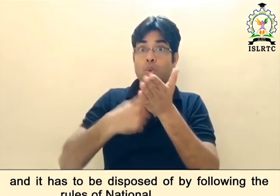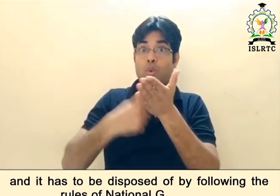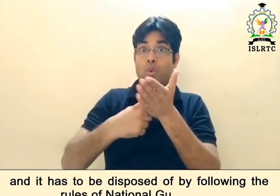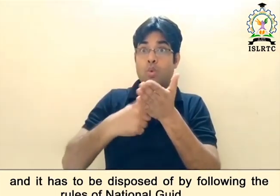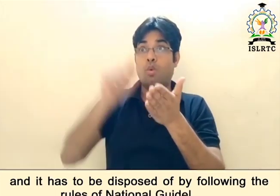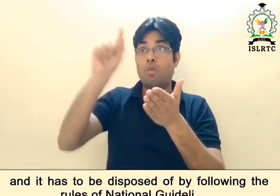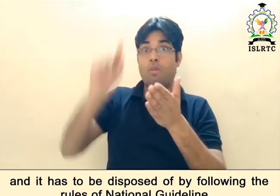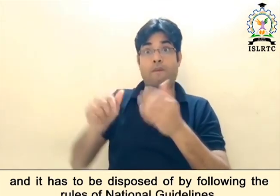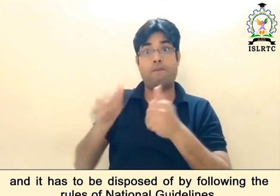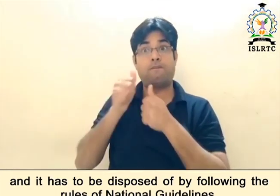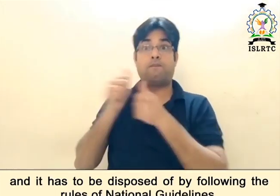national guidance.